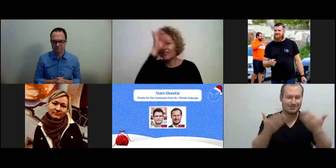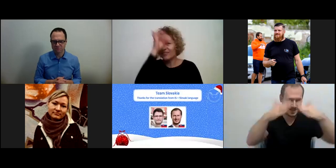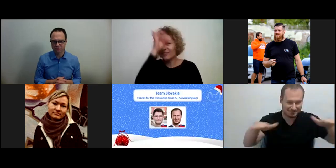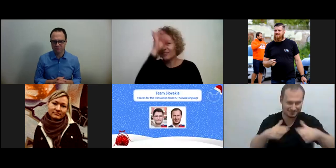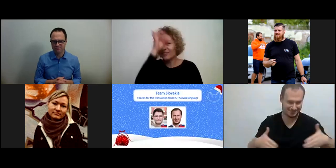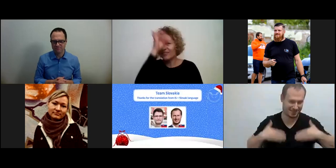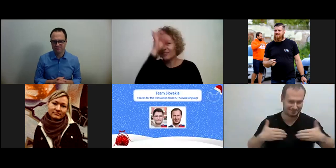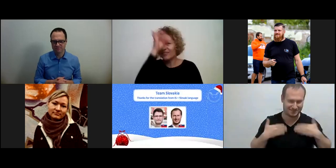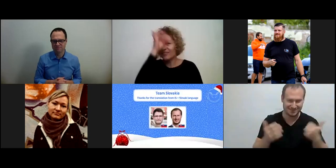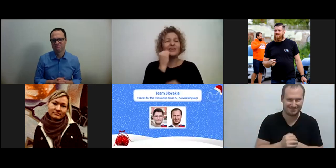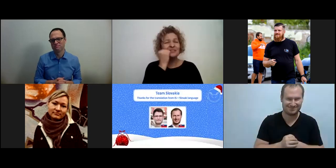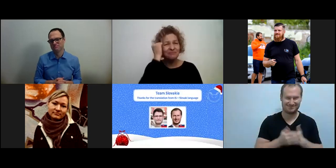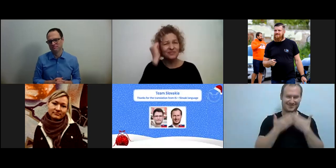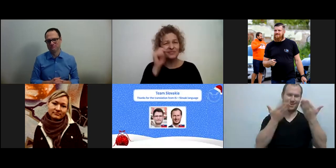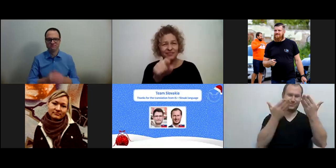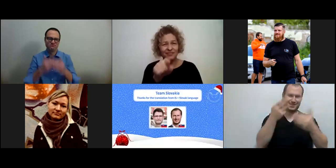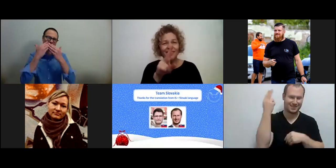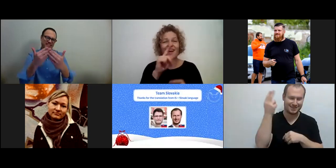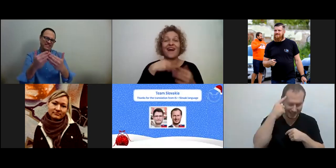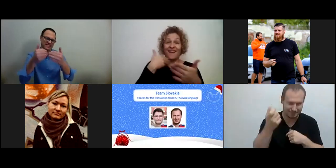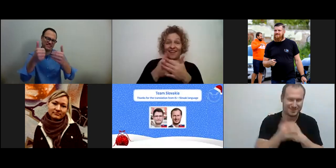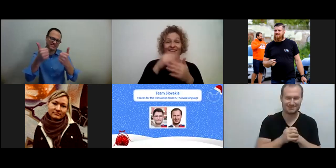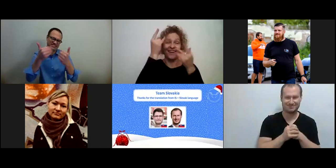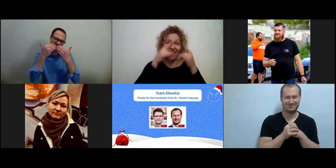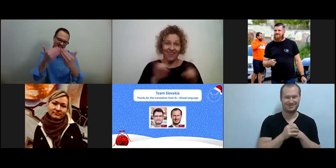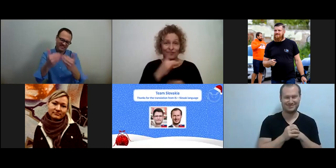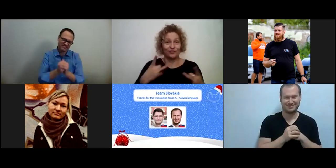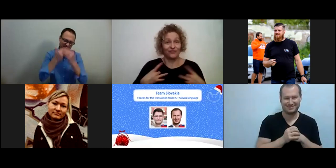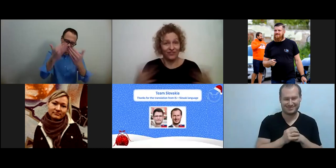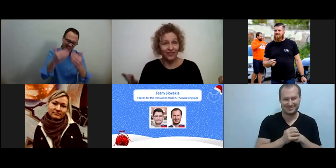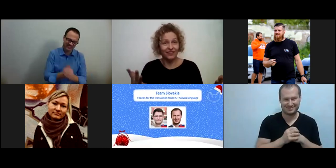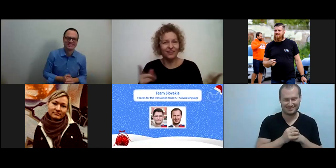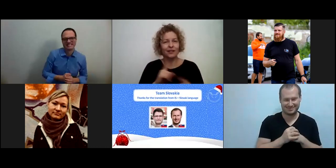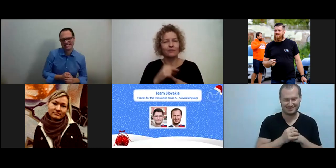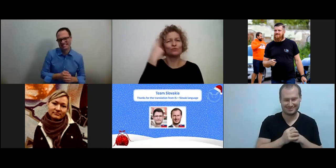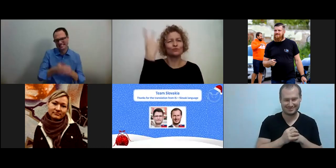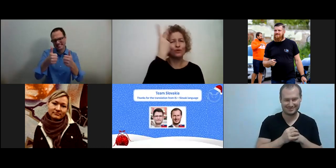experience. Merry Christmas to you all. And thank you, Slovenia.